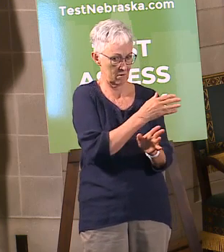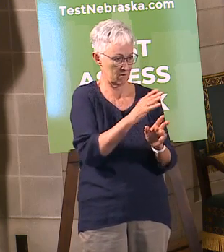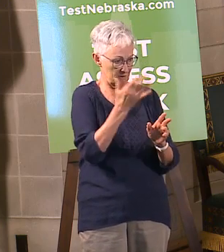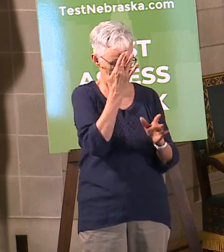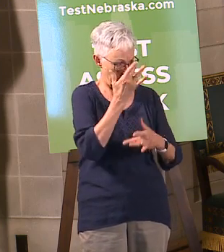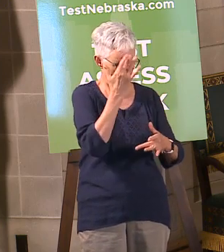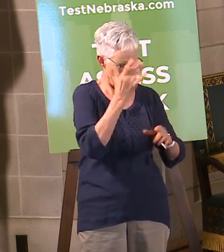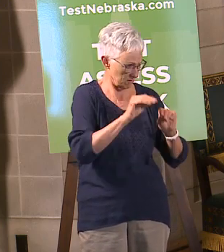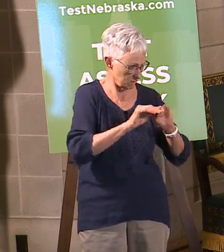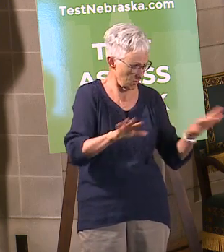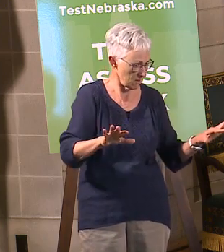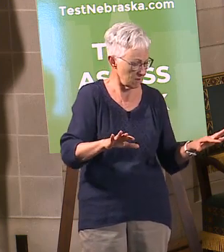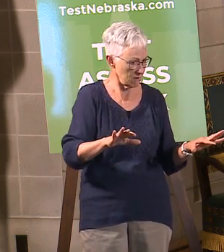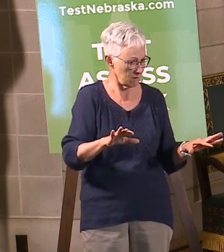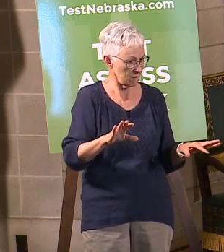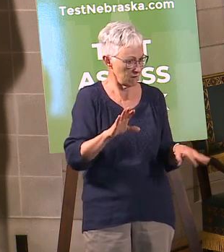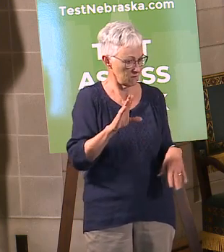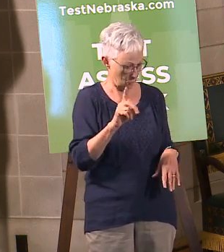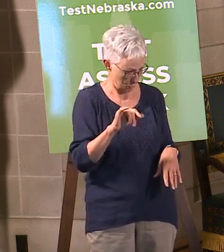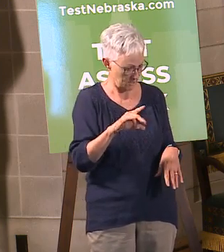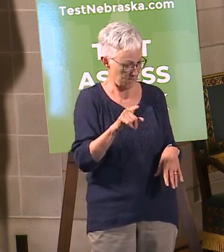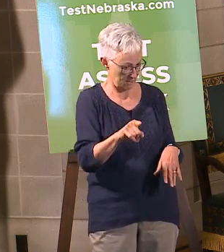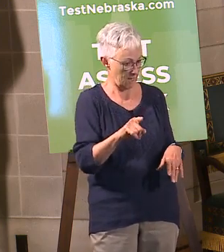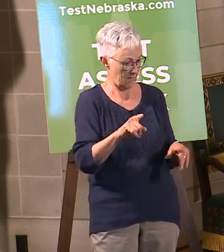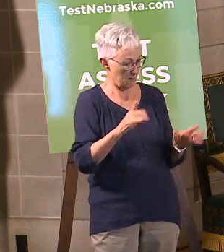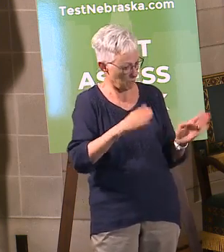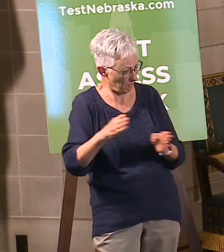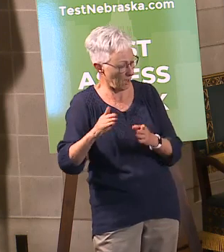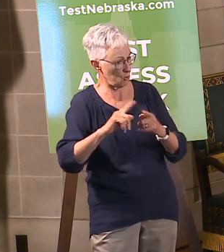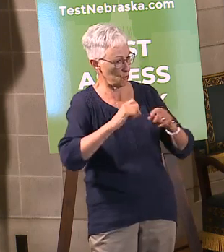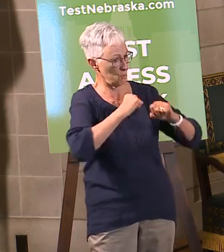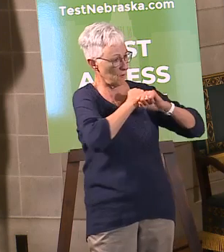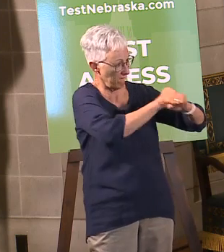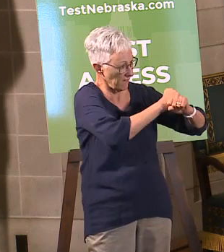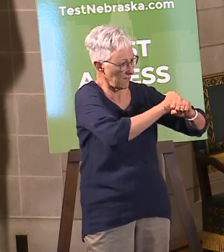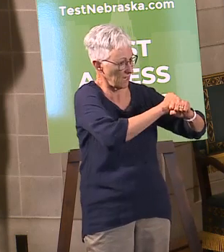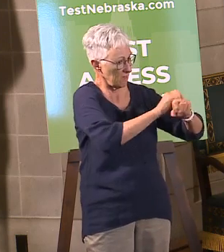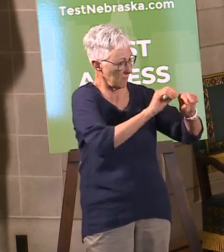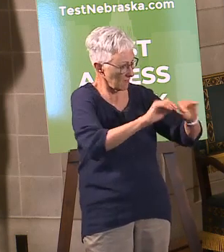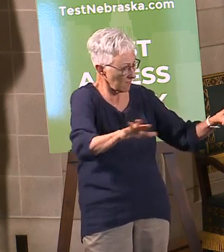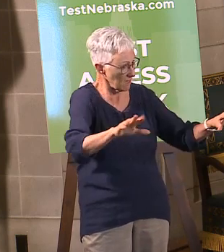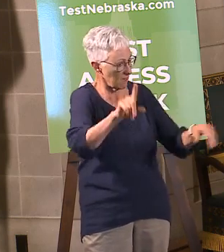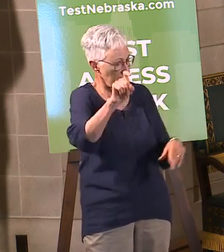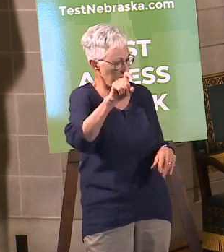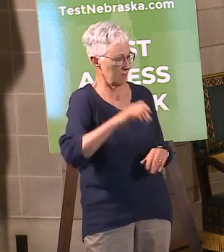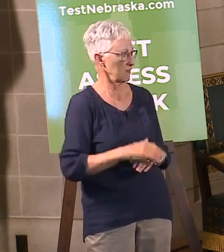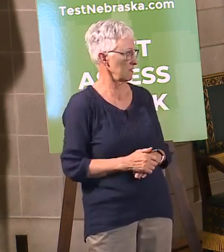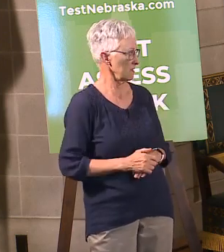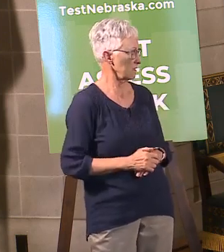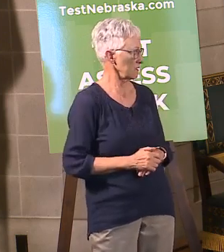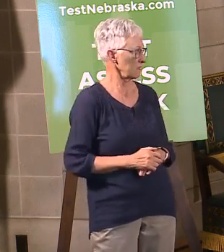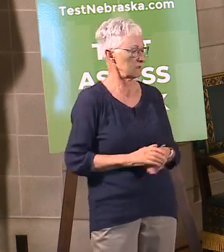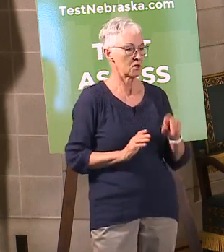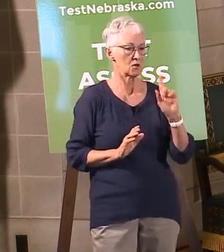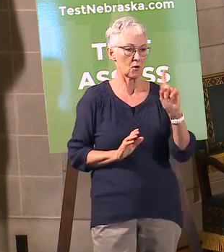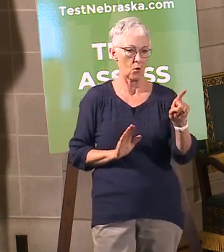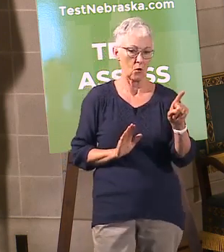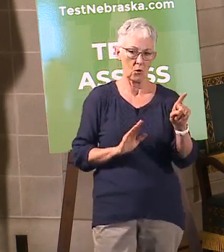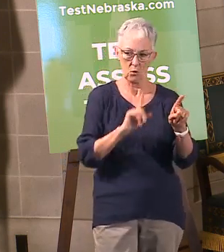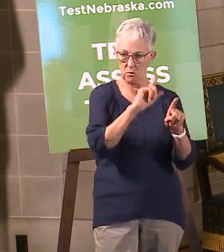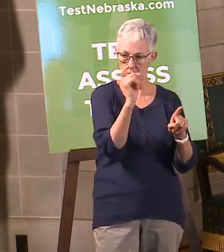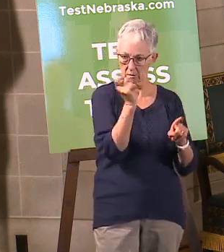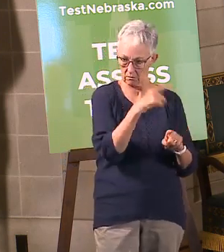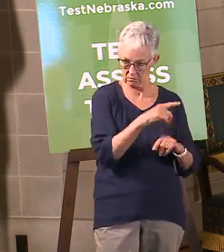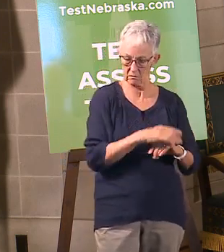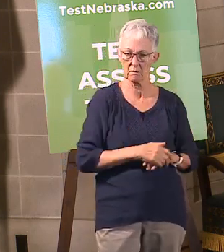to prevent outbreaks. So Martha's question is whether or not facilities in Nebraska